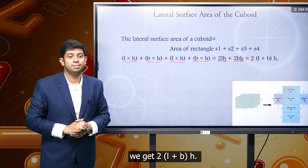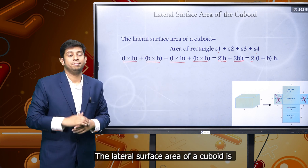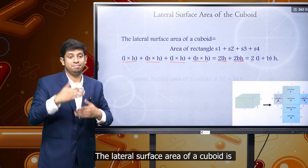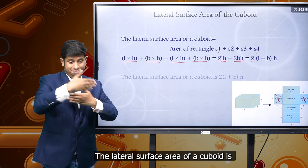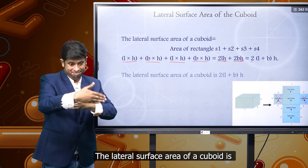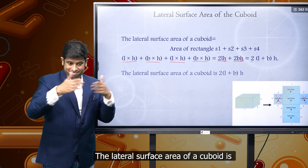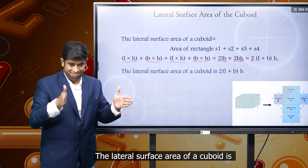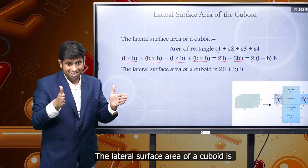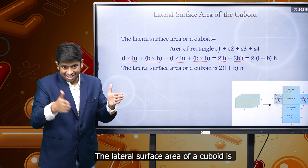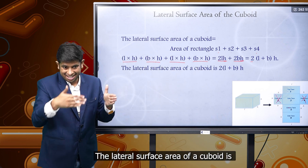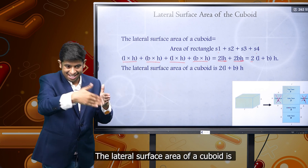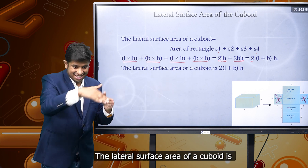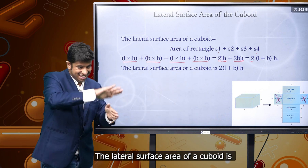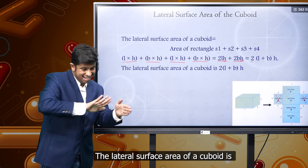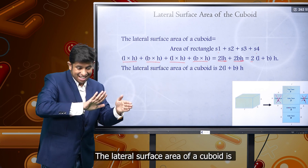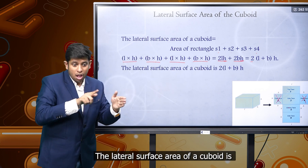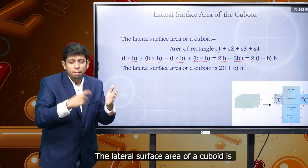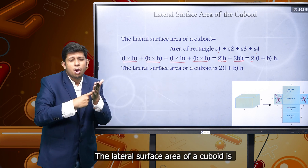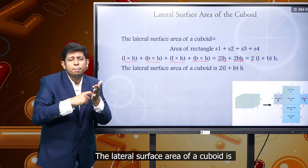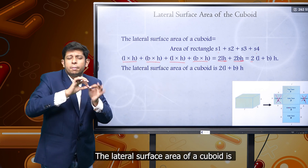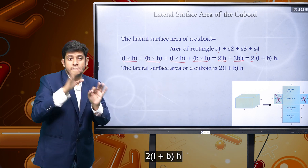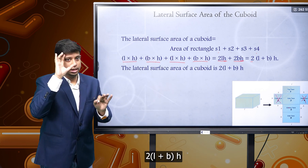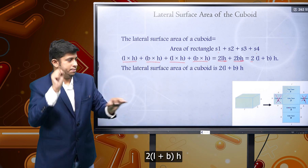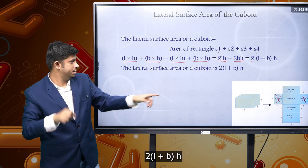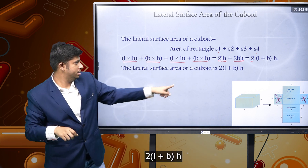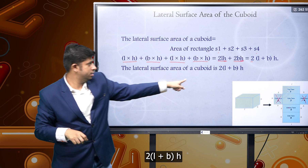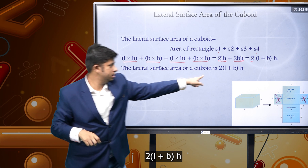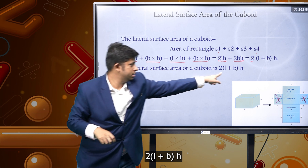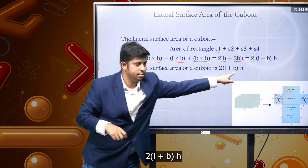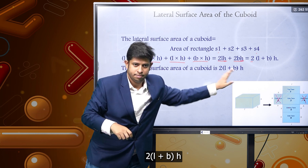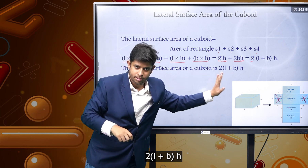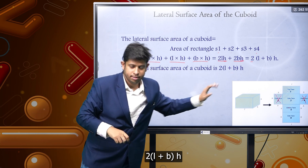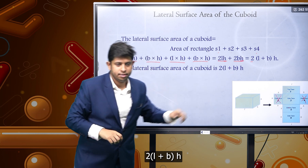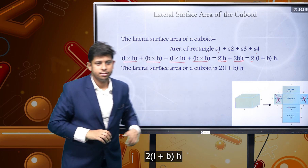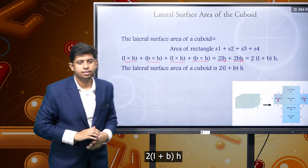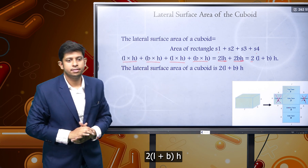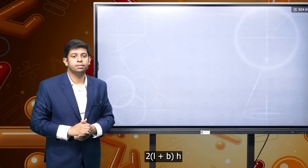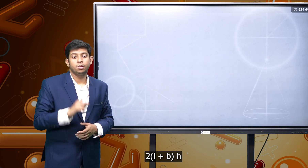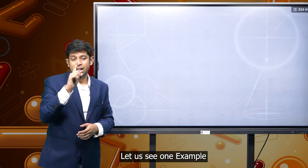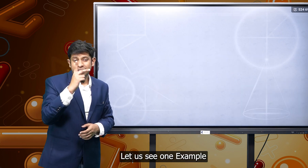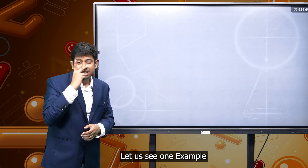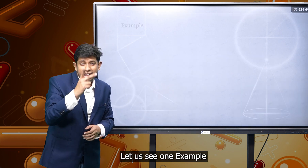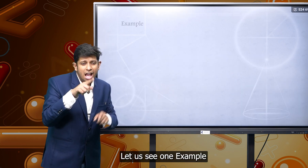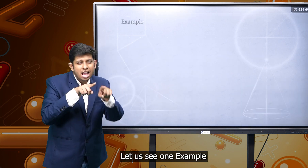The lateral surface area of a cuboid is 2 into L plus B into H. Let us see one